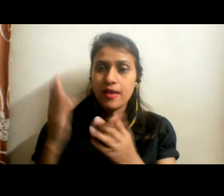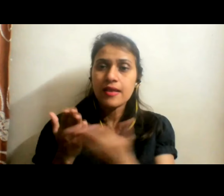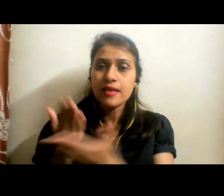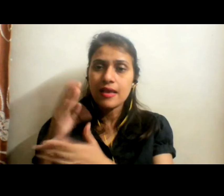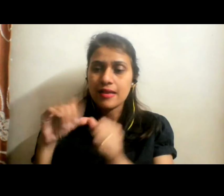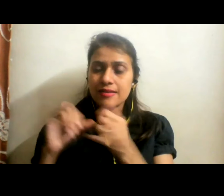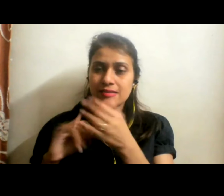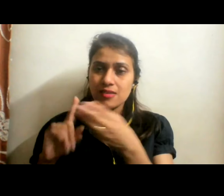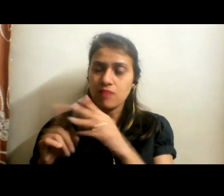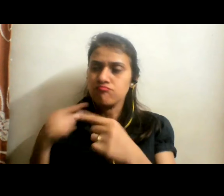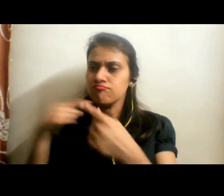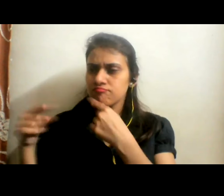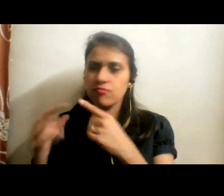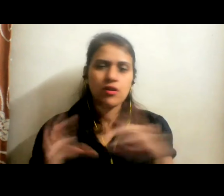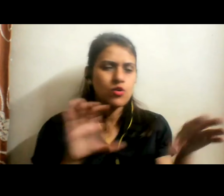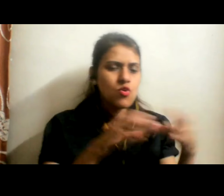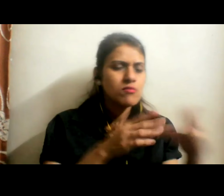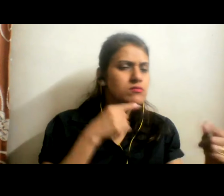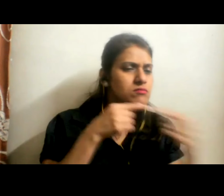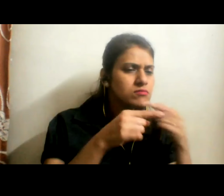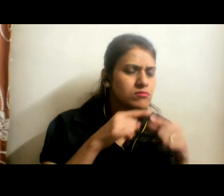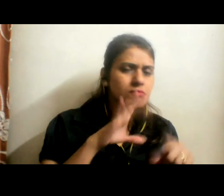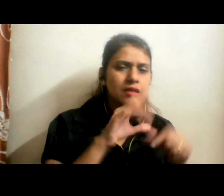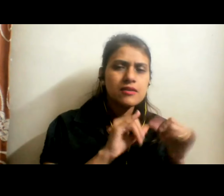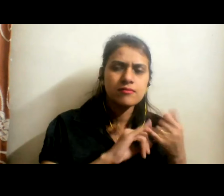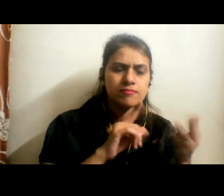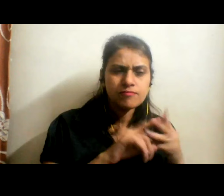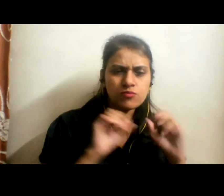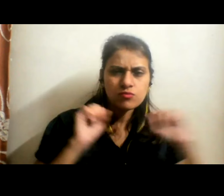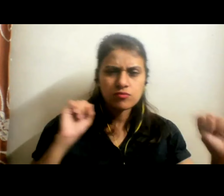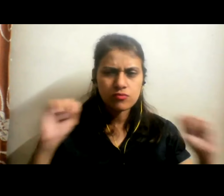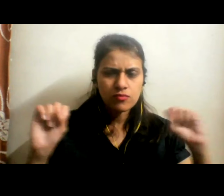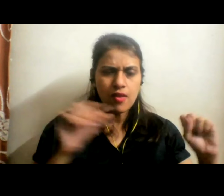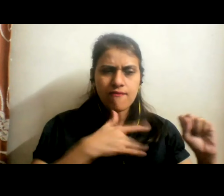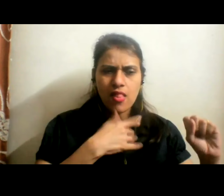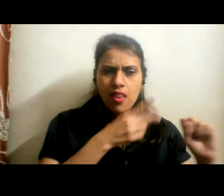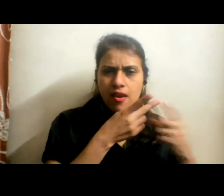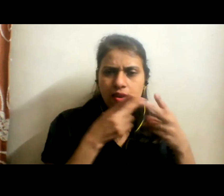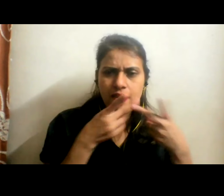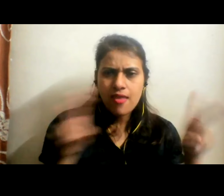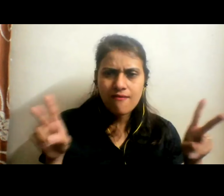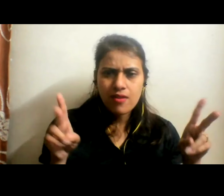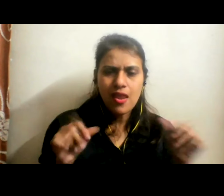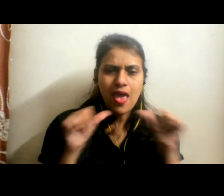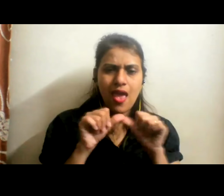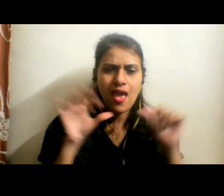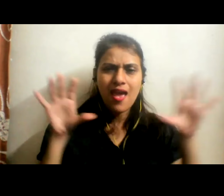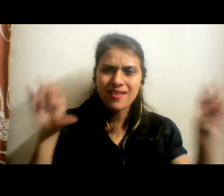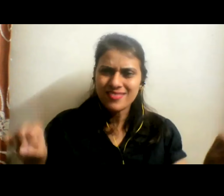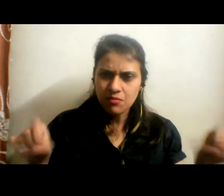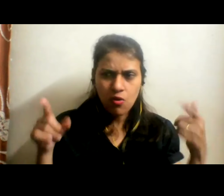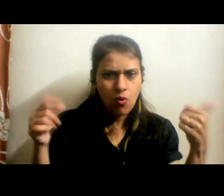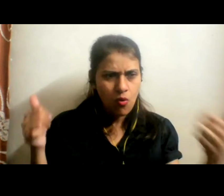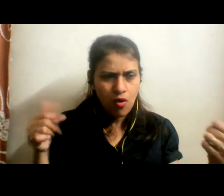from both the communities and see how they have defined it differently, or how certain aspects mean